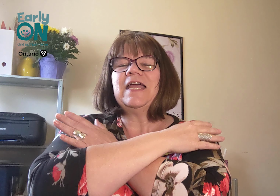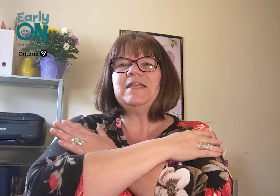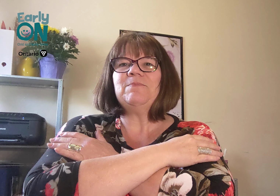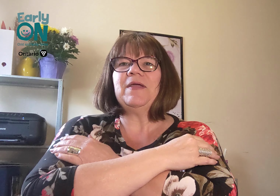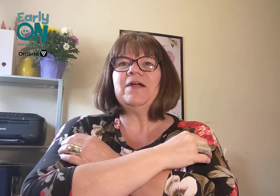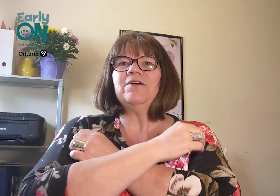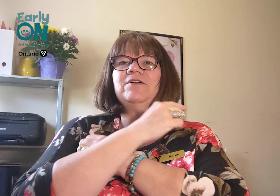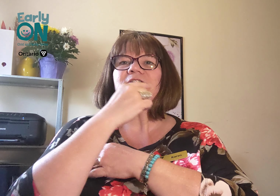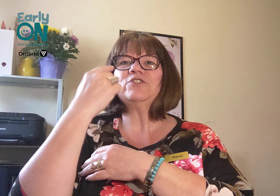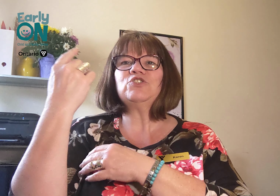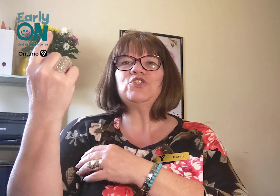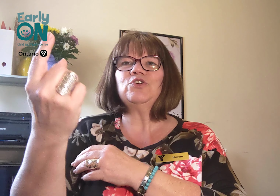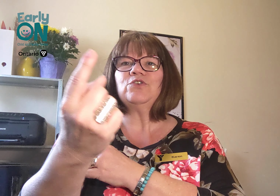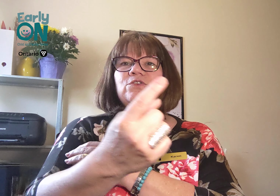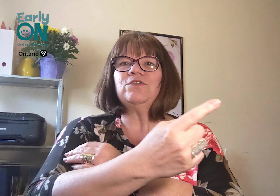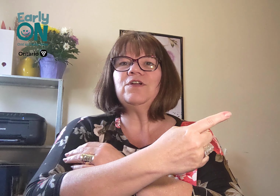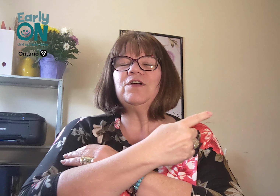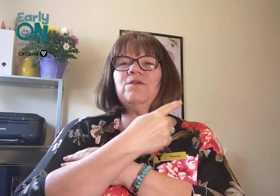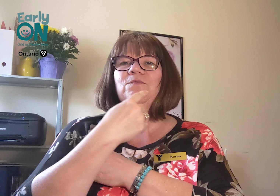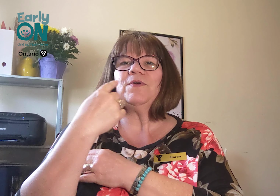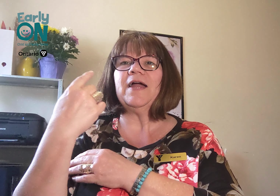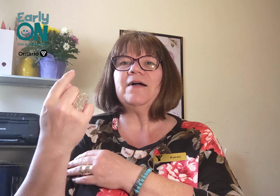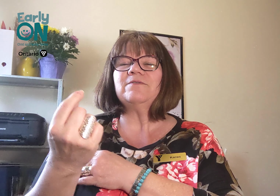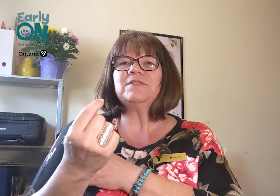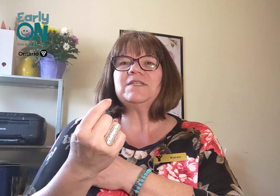Teddy bear, turn around.